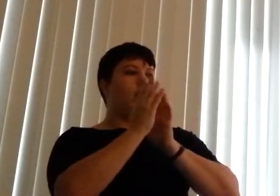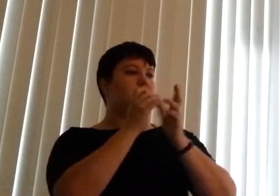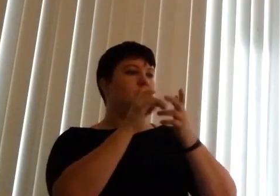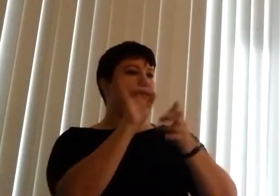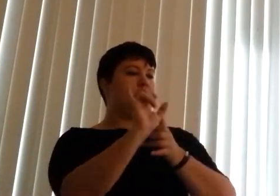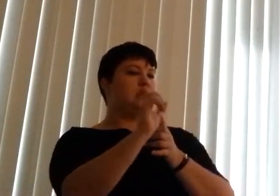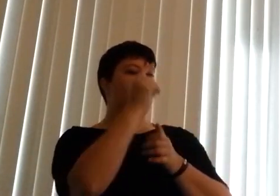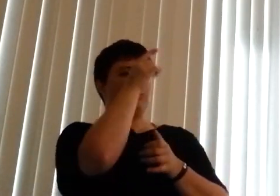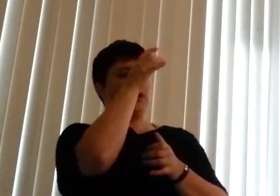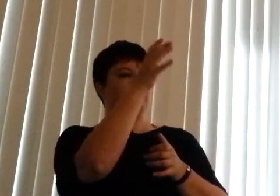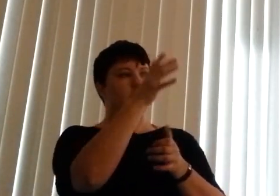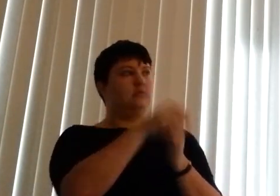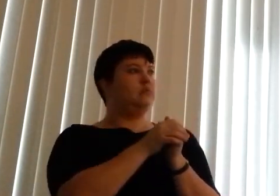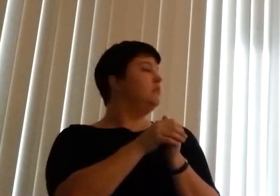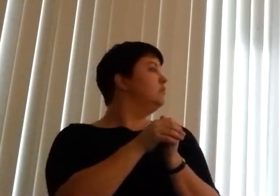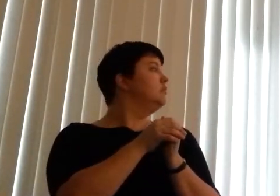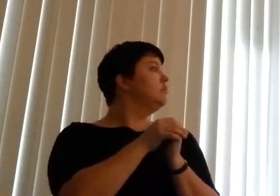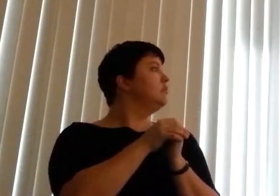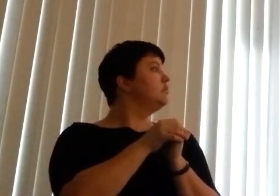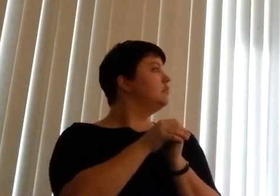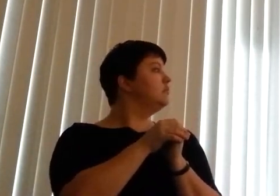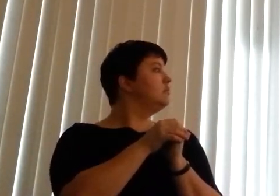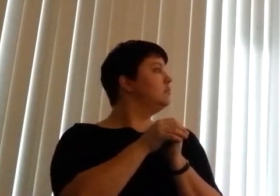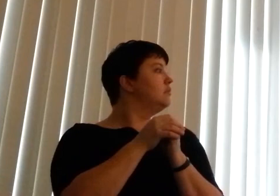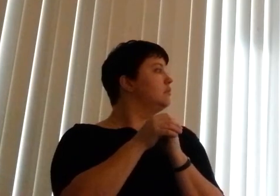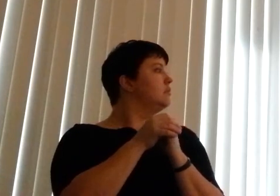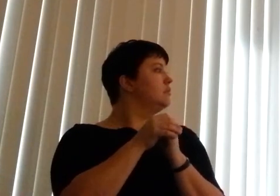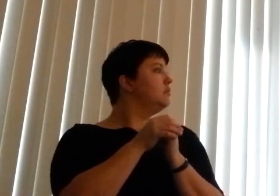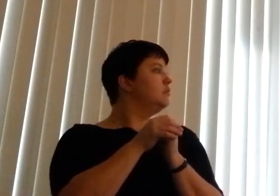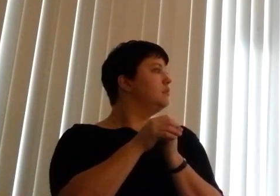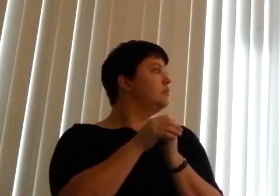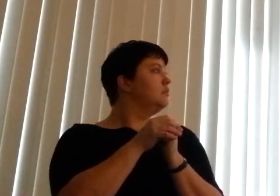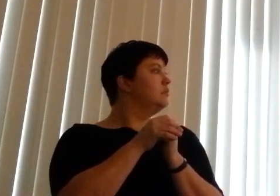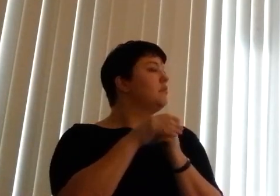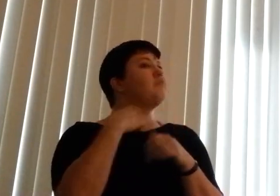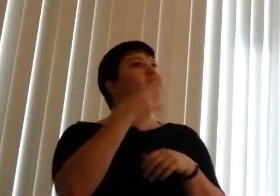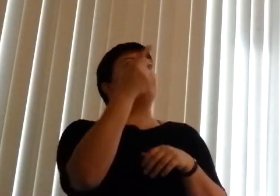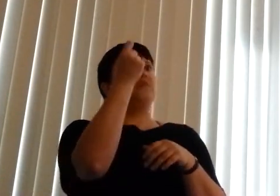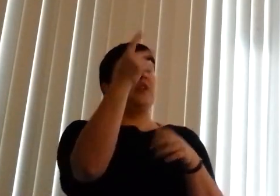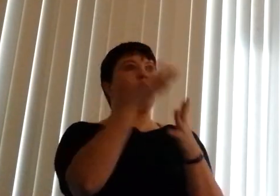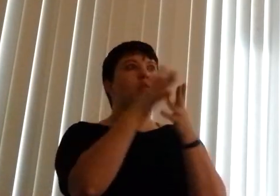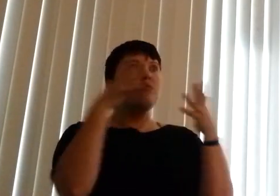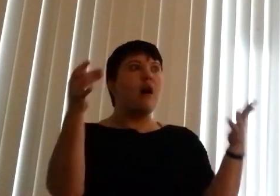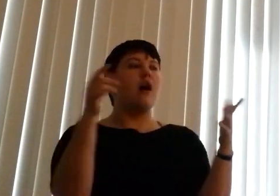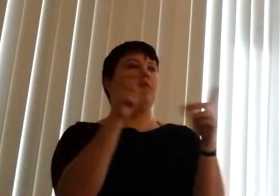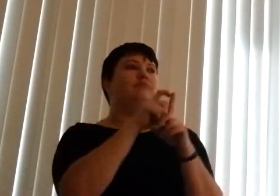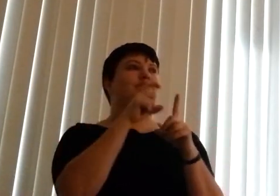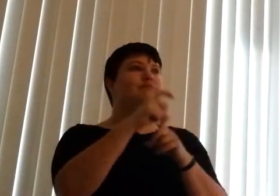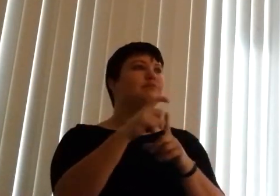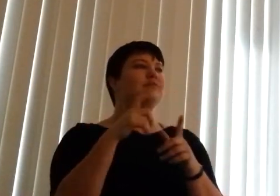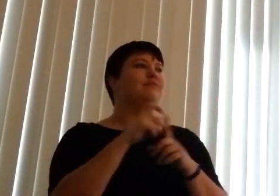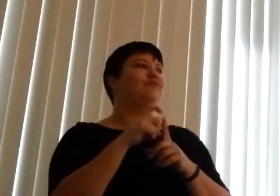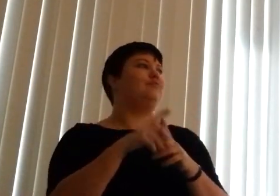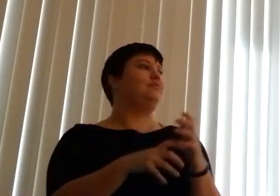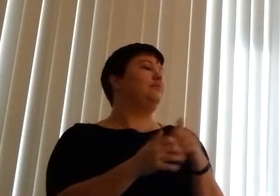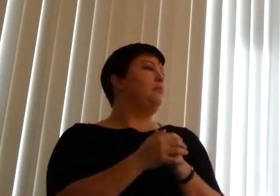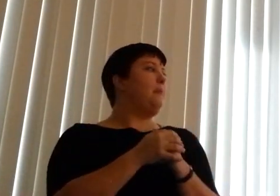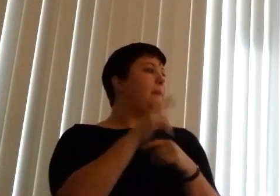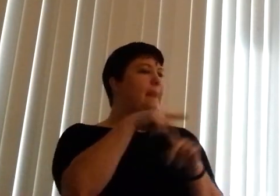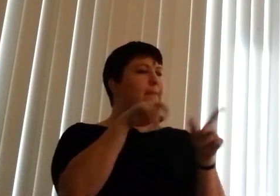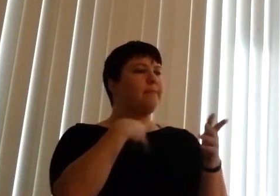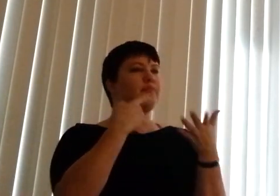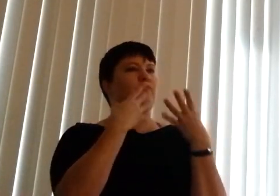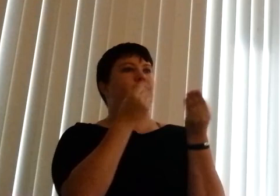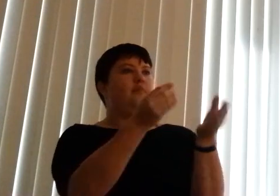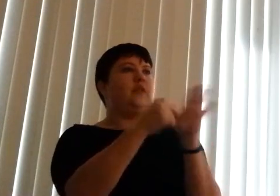it means to have preeminent value. I understand that that's a mouthful, Let me try to illustrate it with an example. Let me